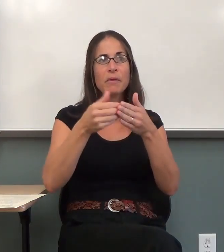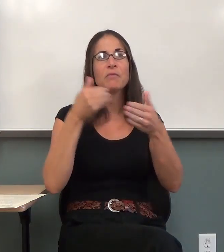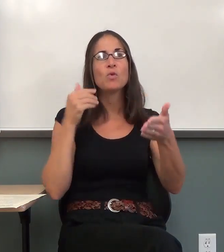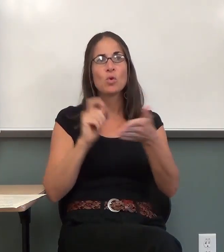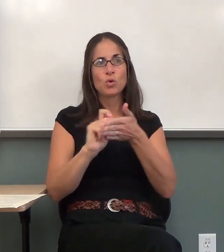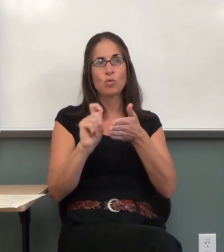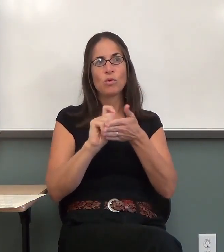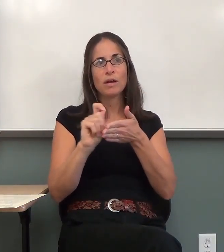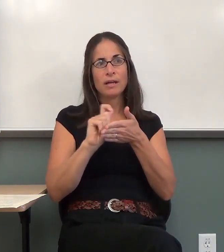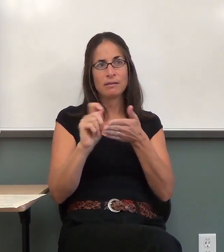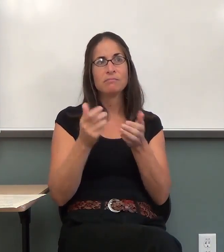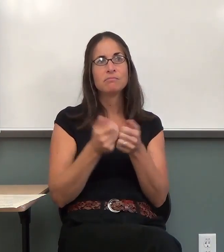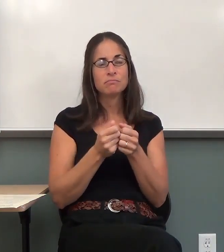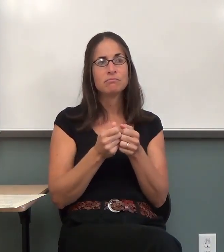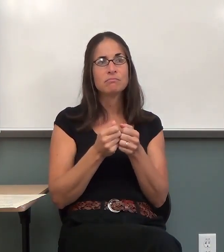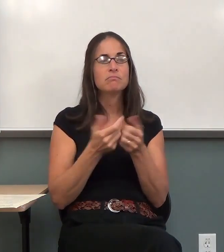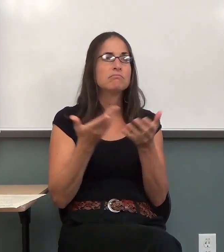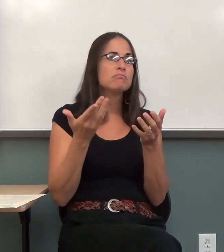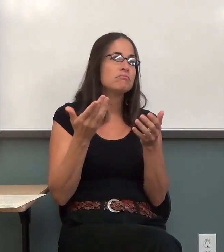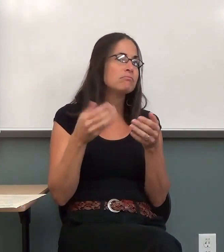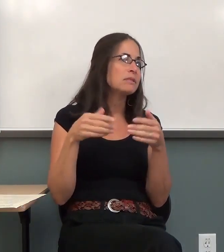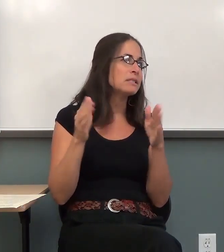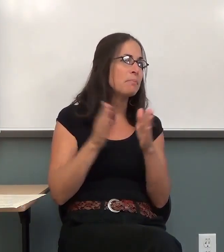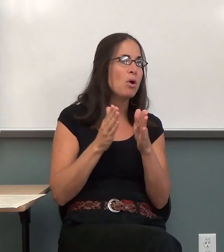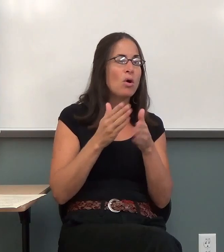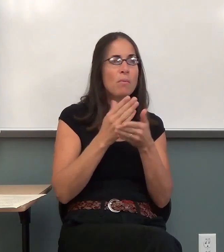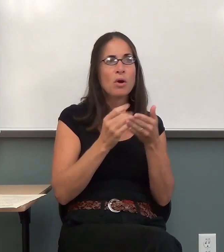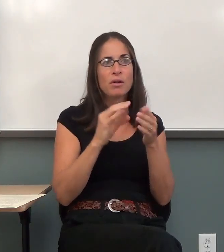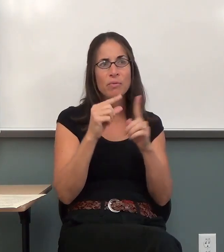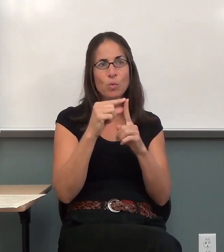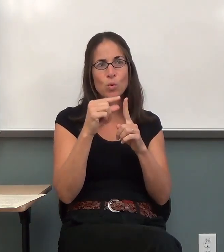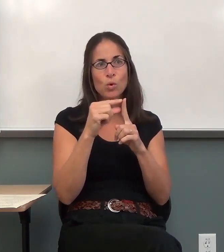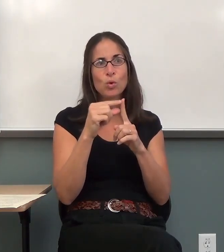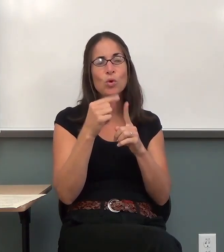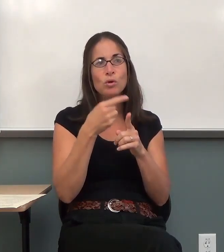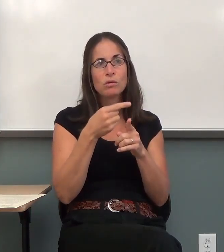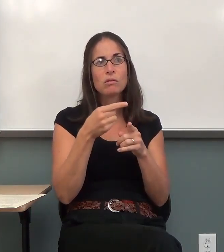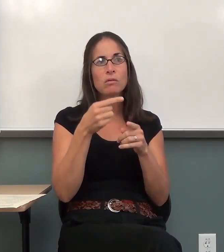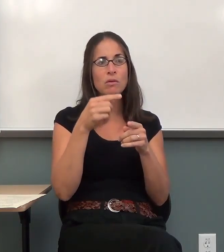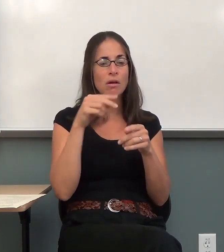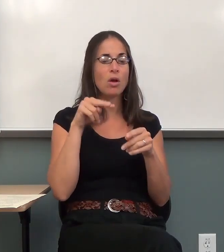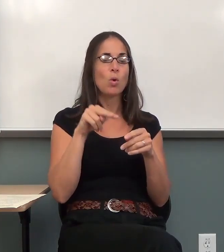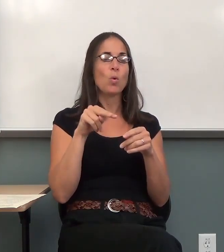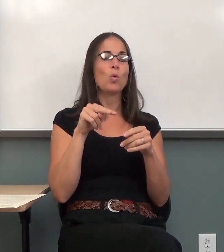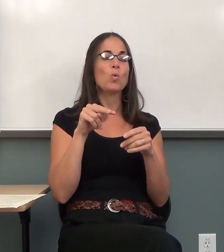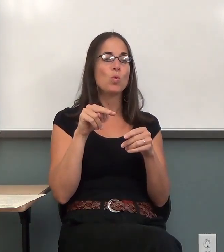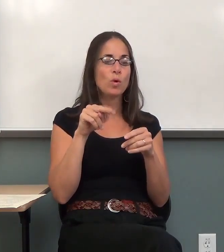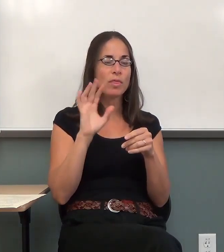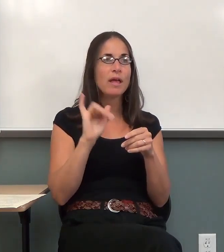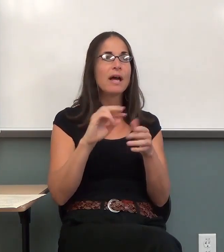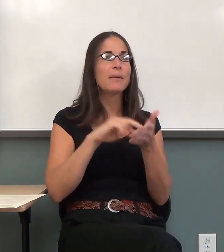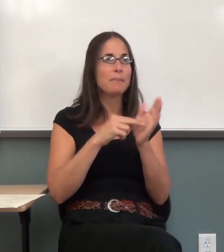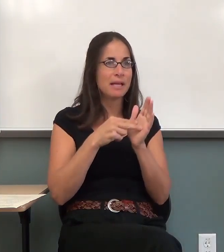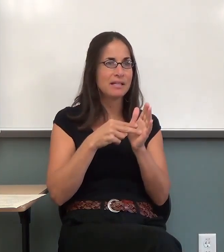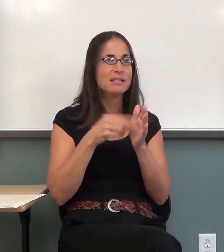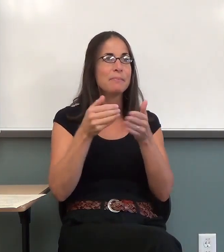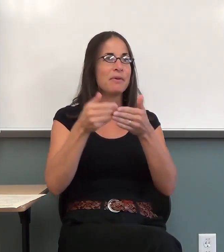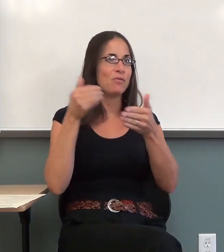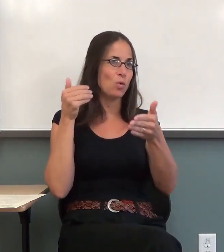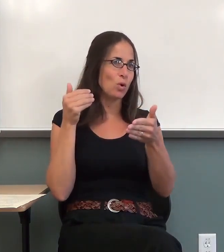meaning of even just the smallest part of a word, it tells us something about that word. And pre-writing, the